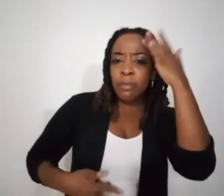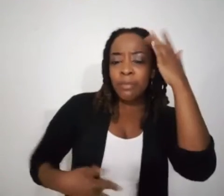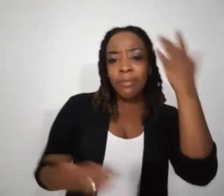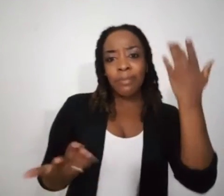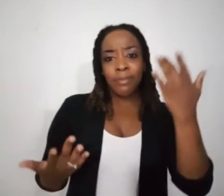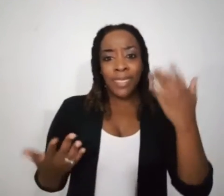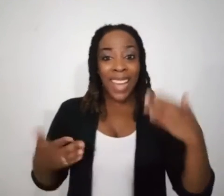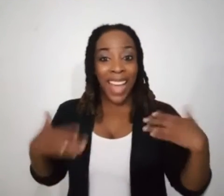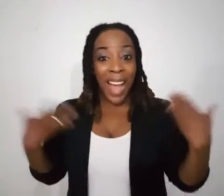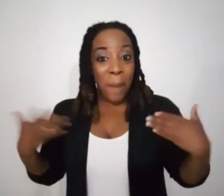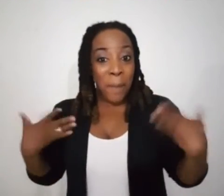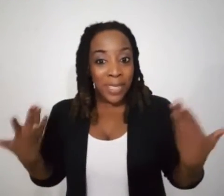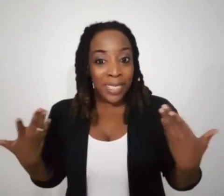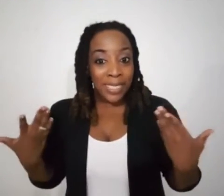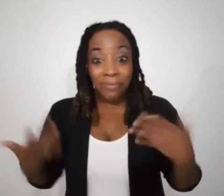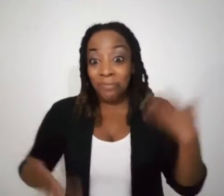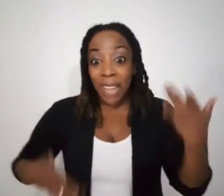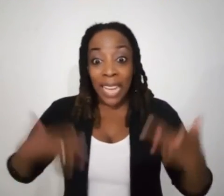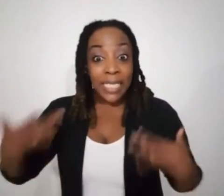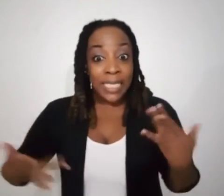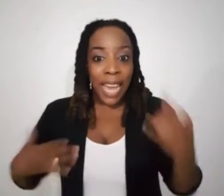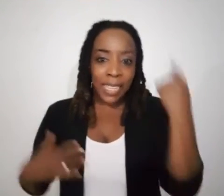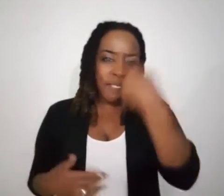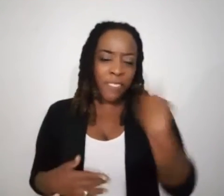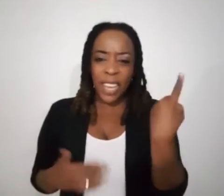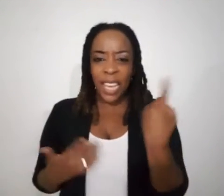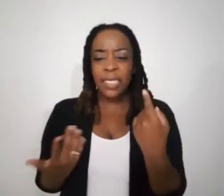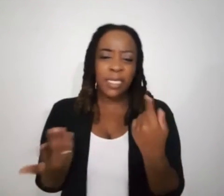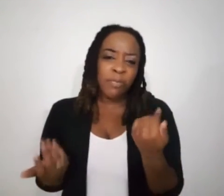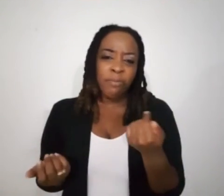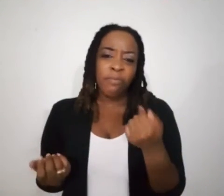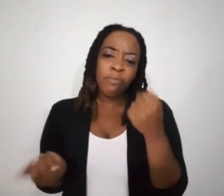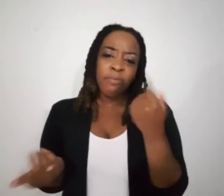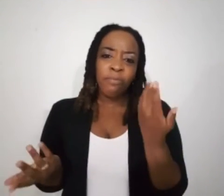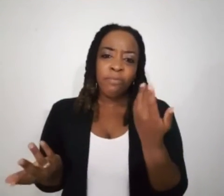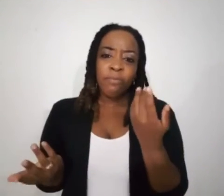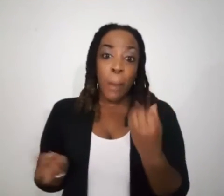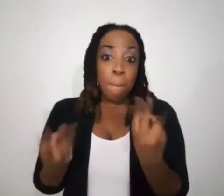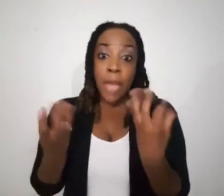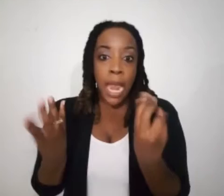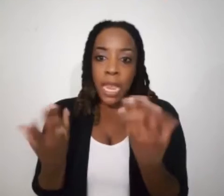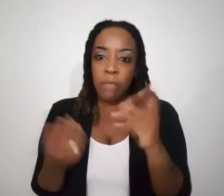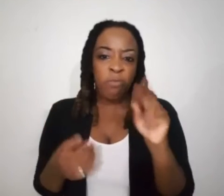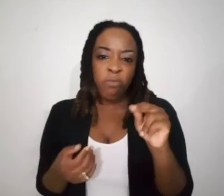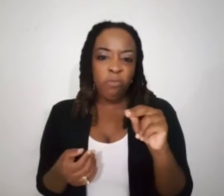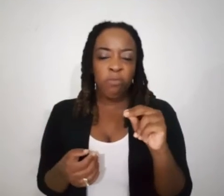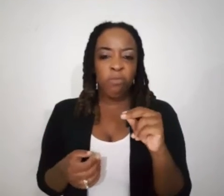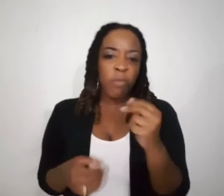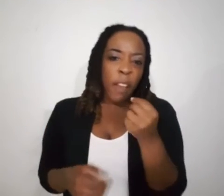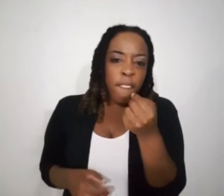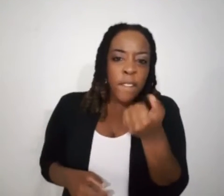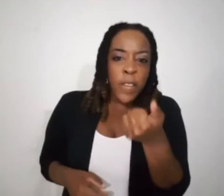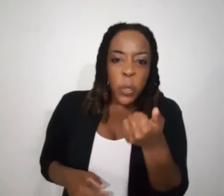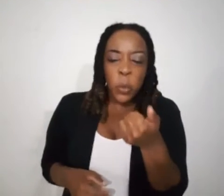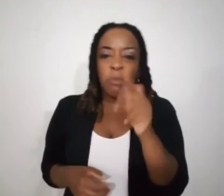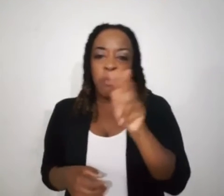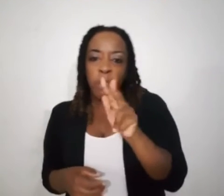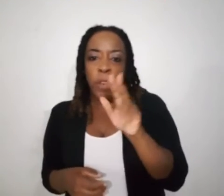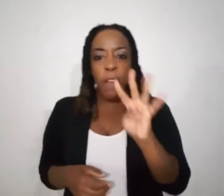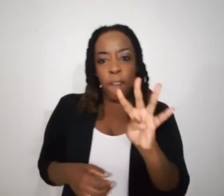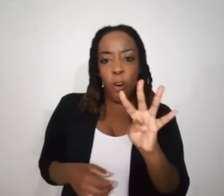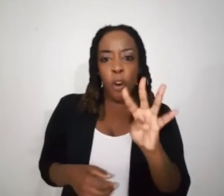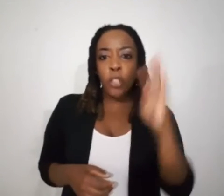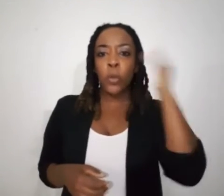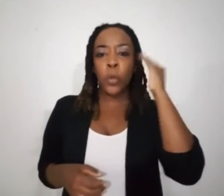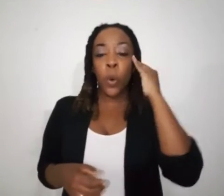They can show an excited face. Don't give them too many. They only need about 3 or 4 faces so that they can tell you what's going